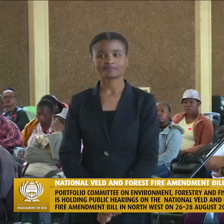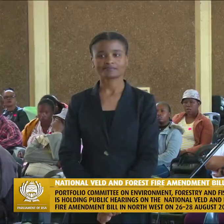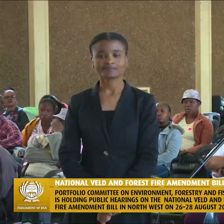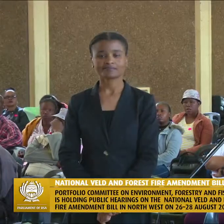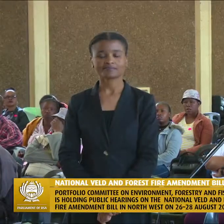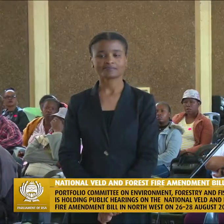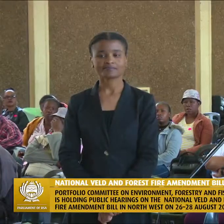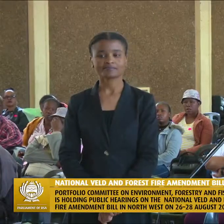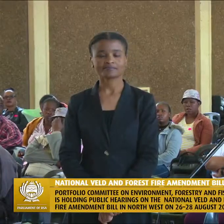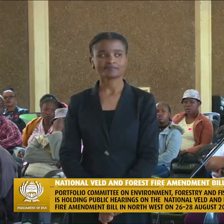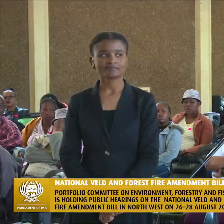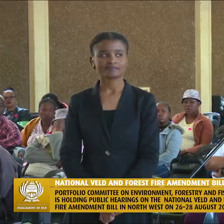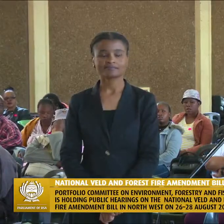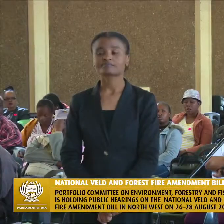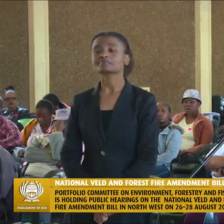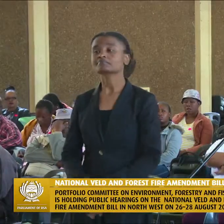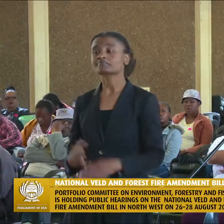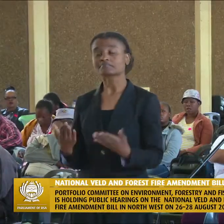uh